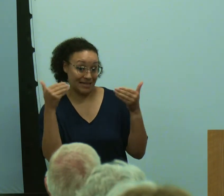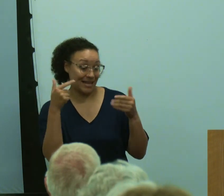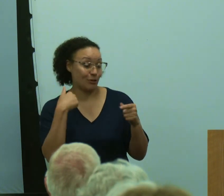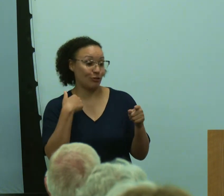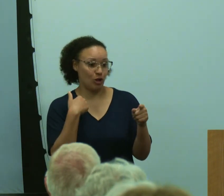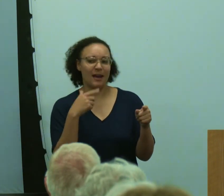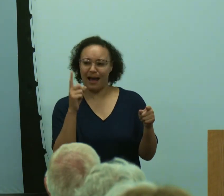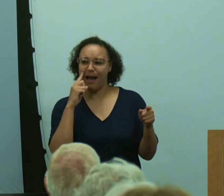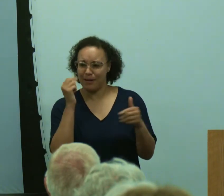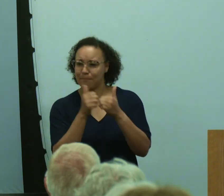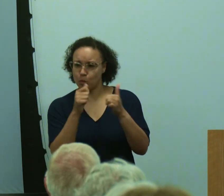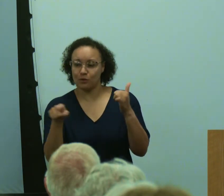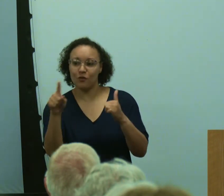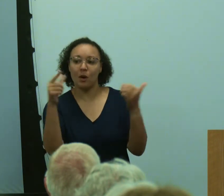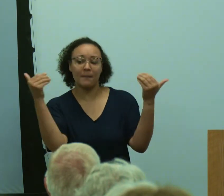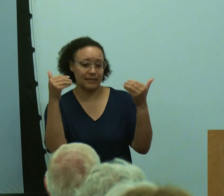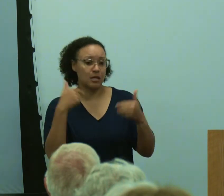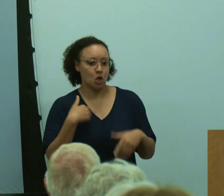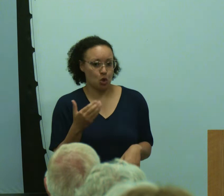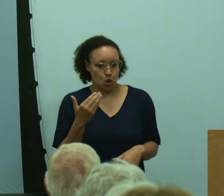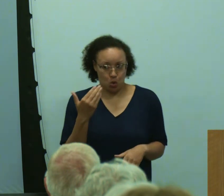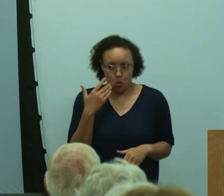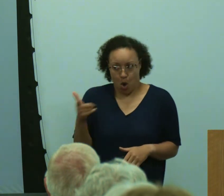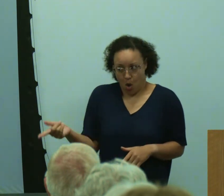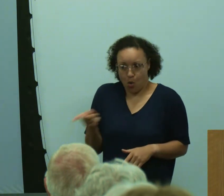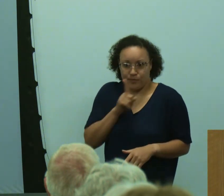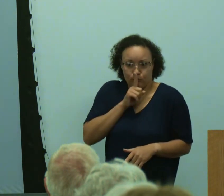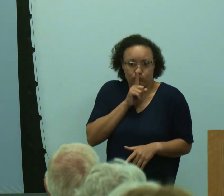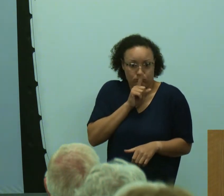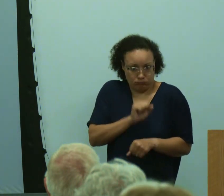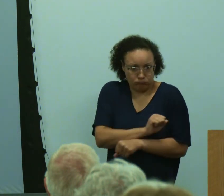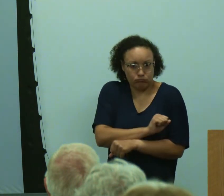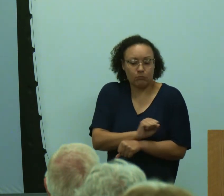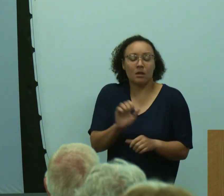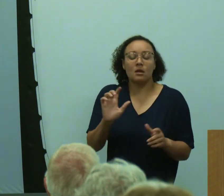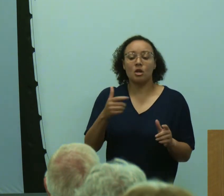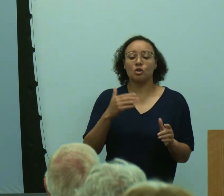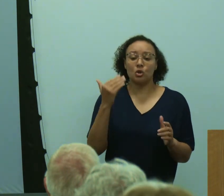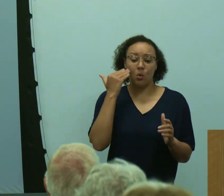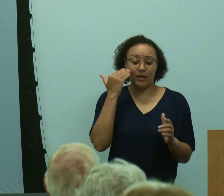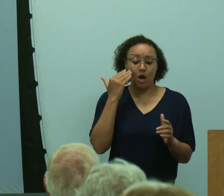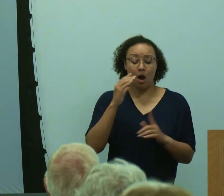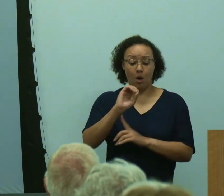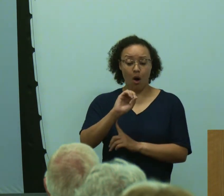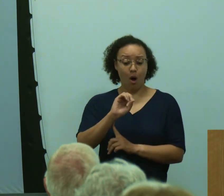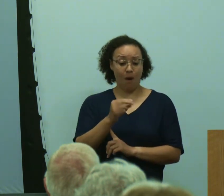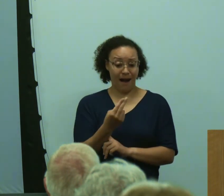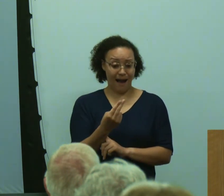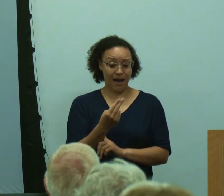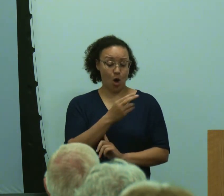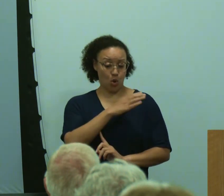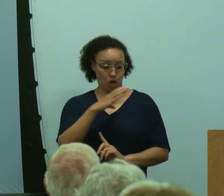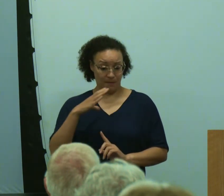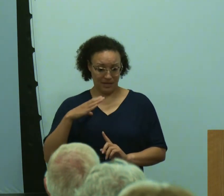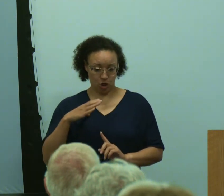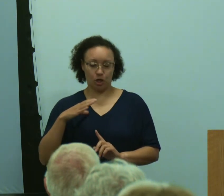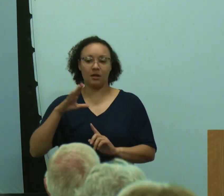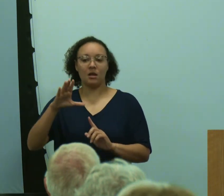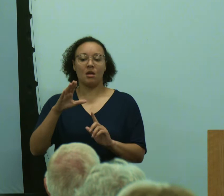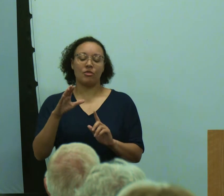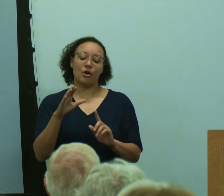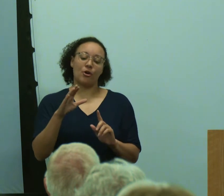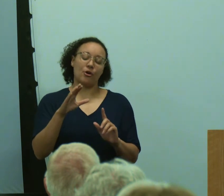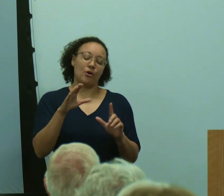this room is, we know that to be true. So we've already talked about the fact that the Ohio Commission, the Redistricting